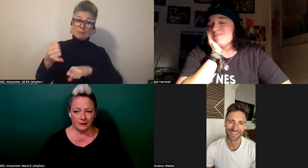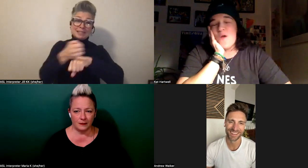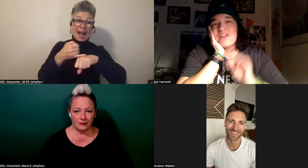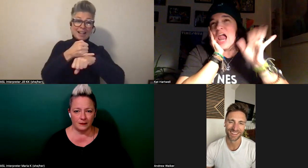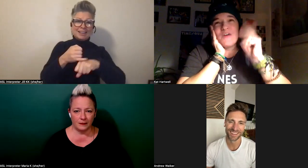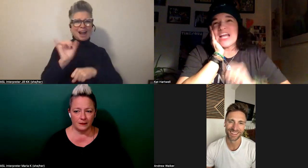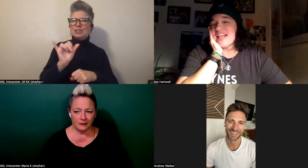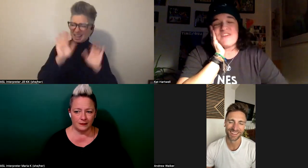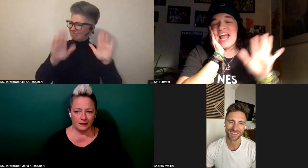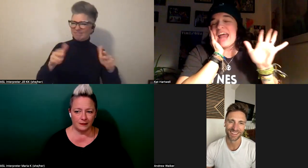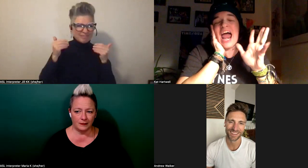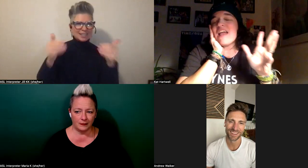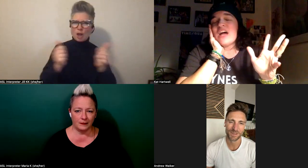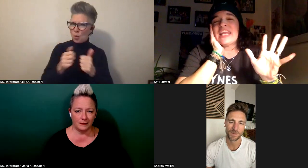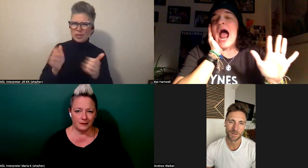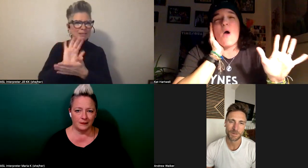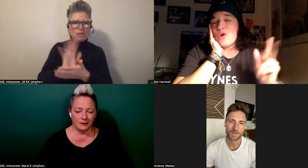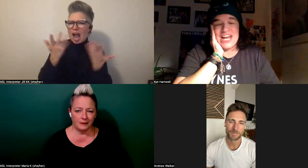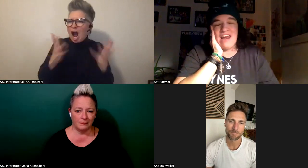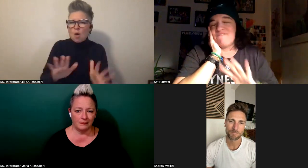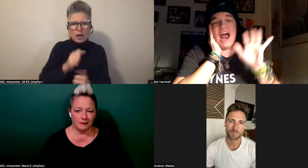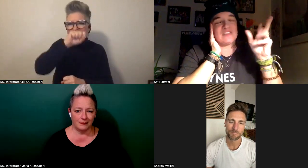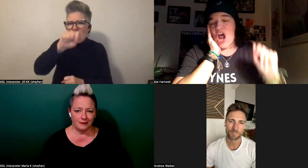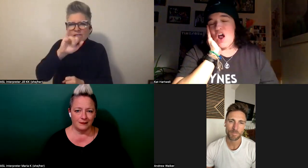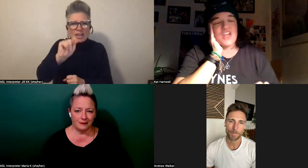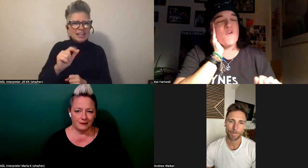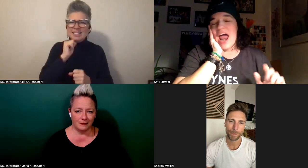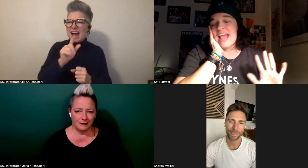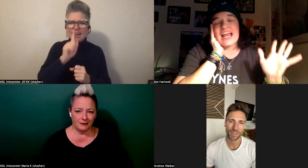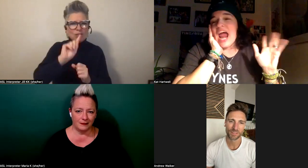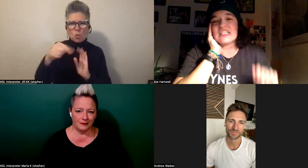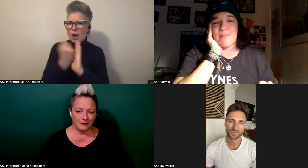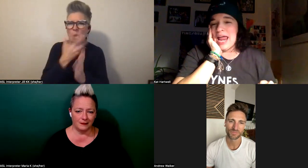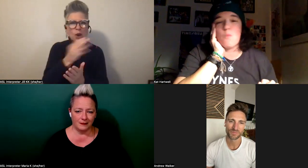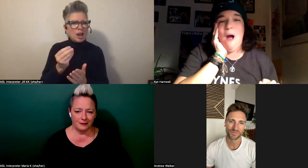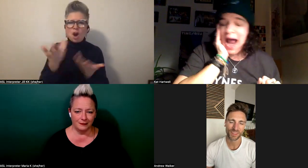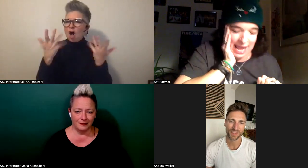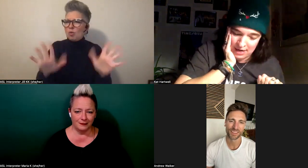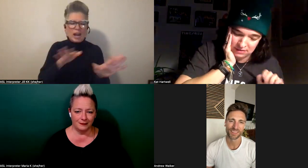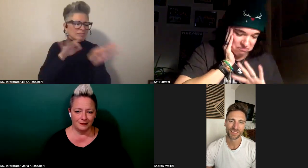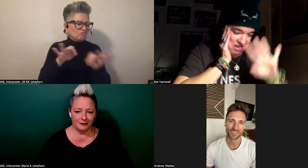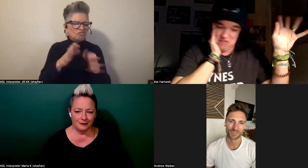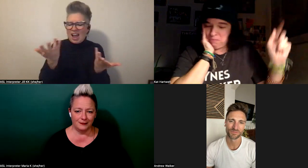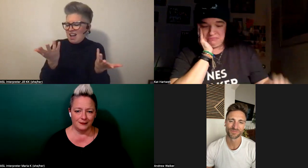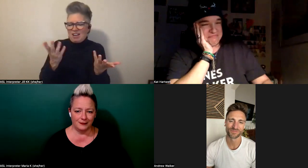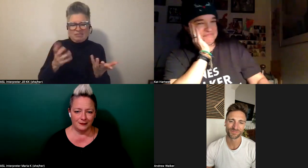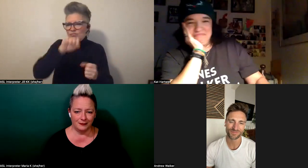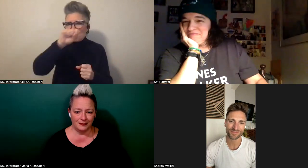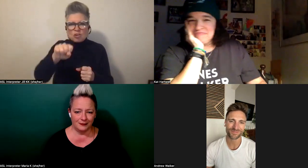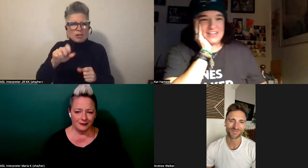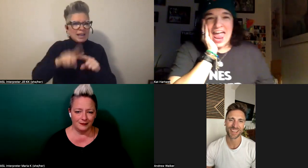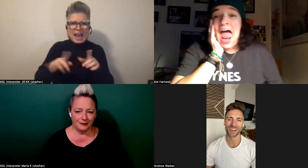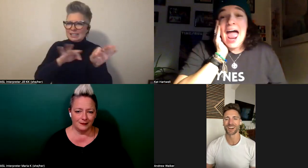go with that movie. I already love it. Not even an hour in, 5 stars already. I can't explain why. No.